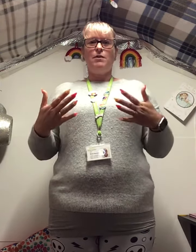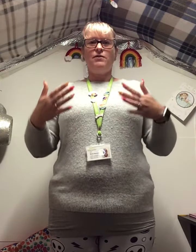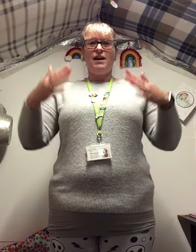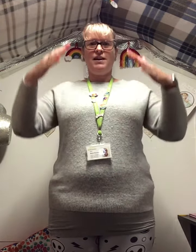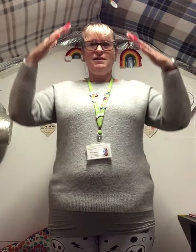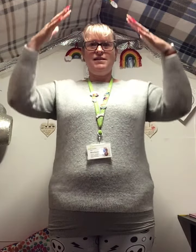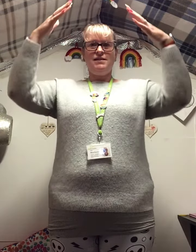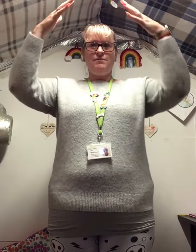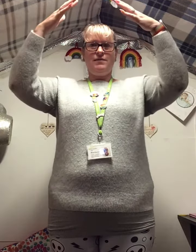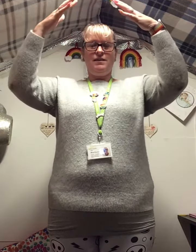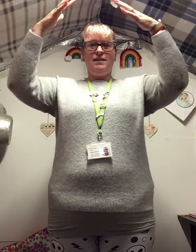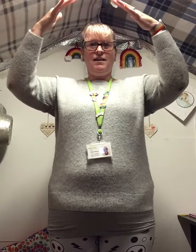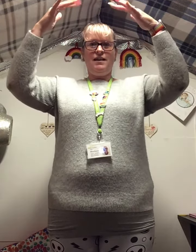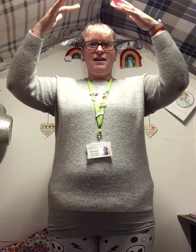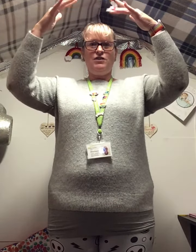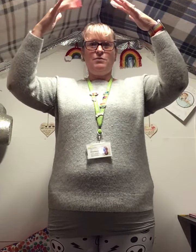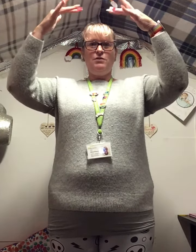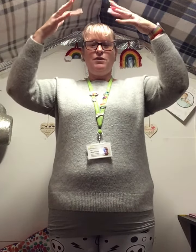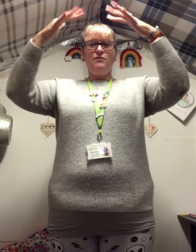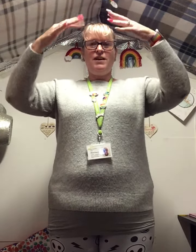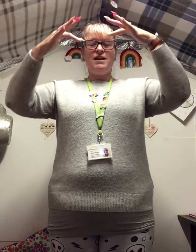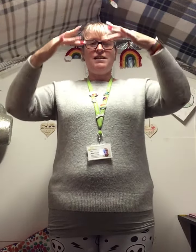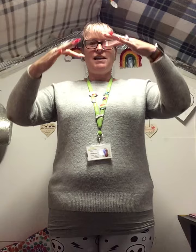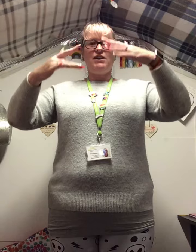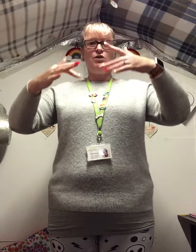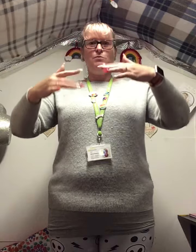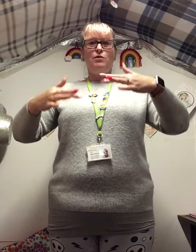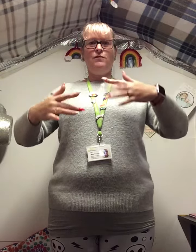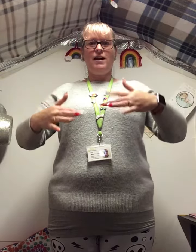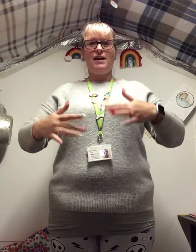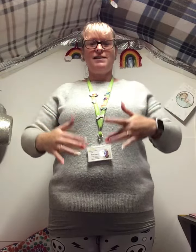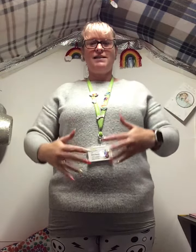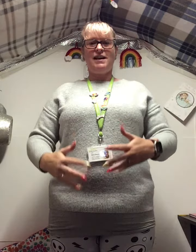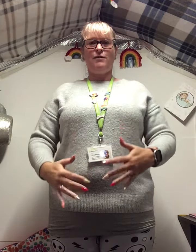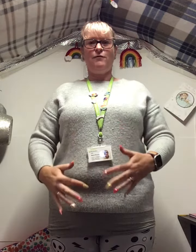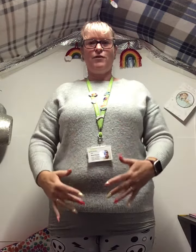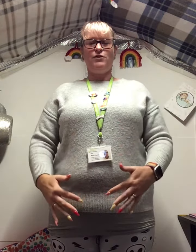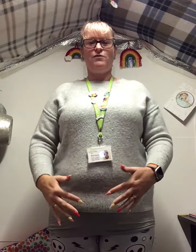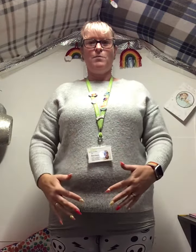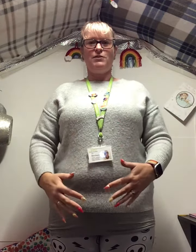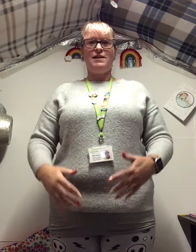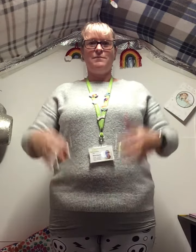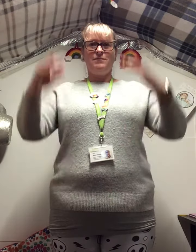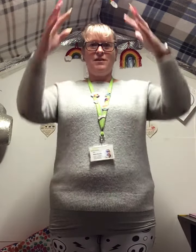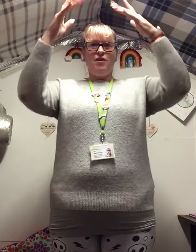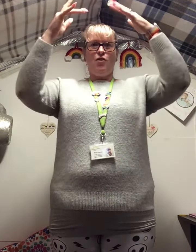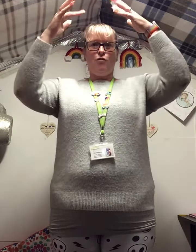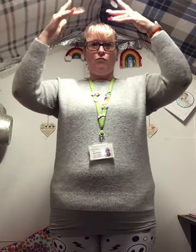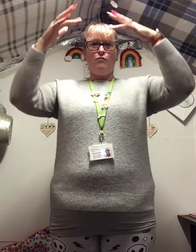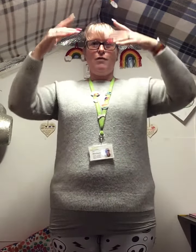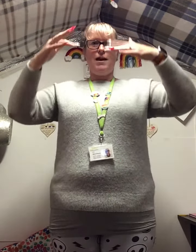your hands and you wiggle your fingers and you move your hands down in front of your body.